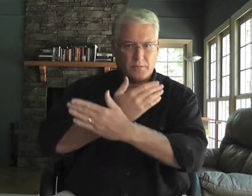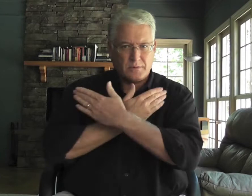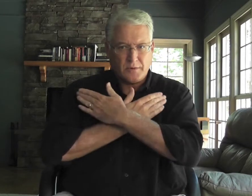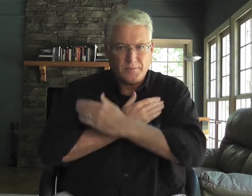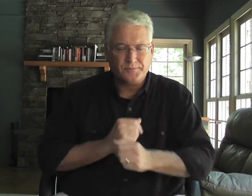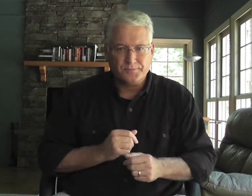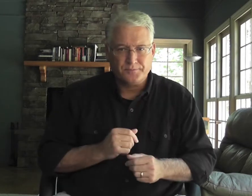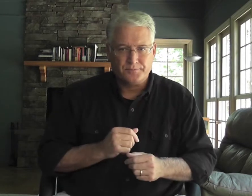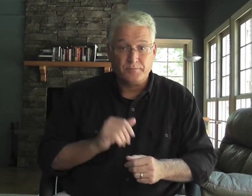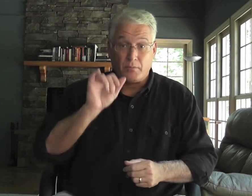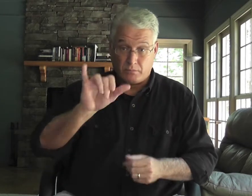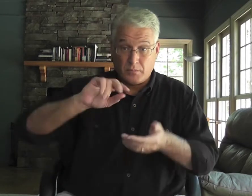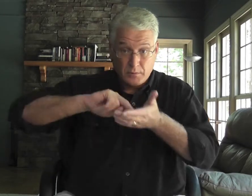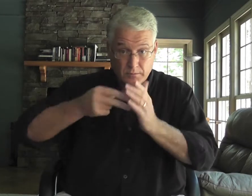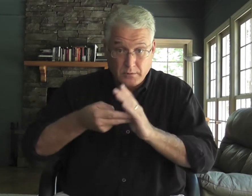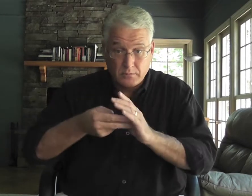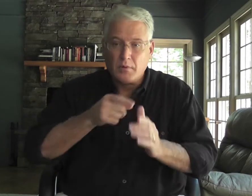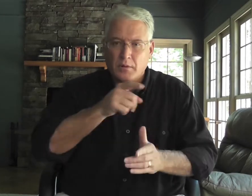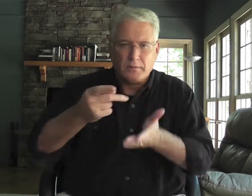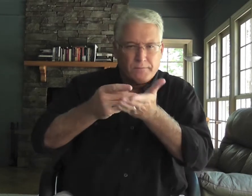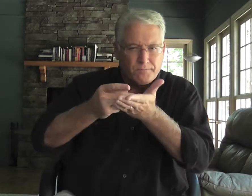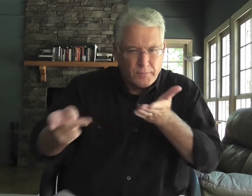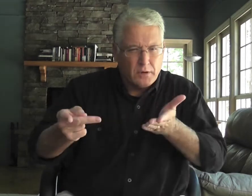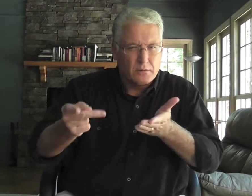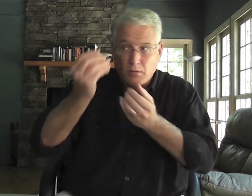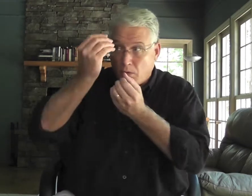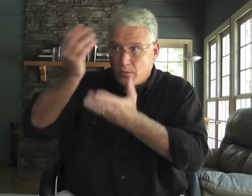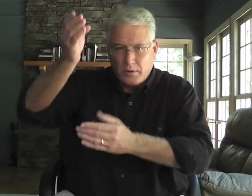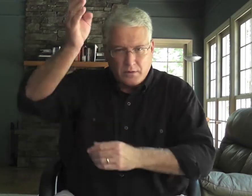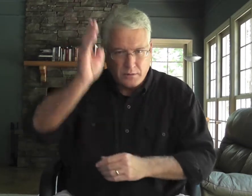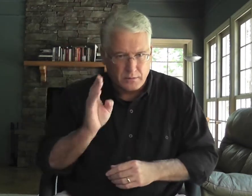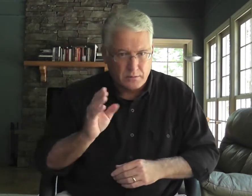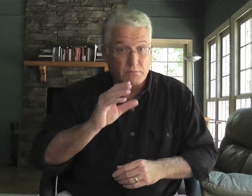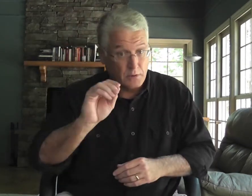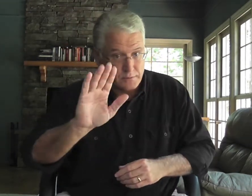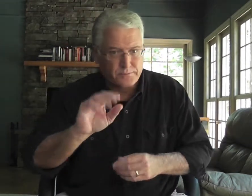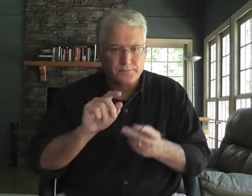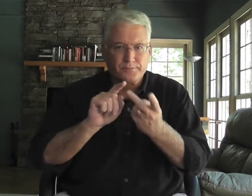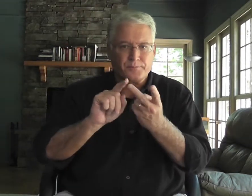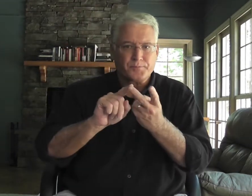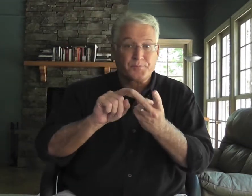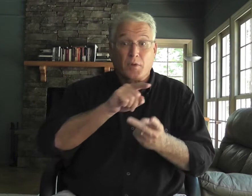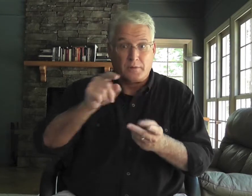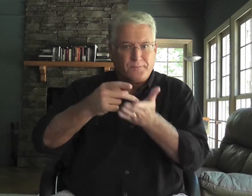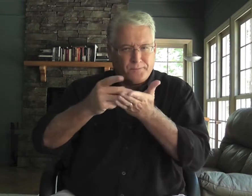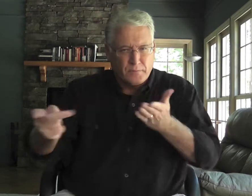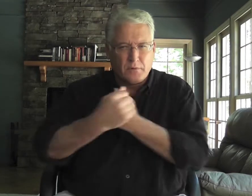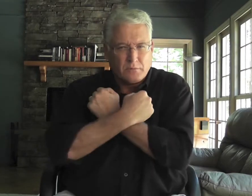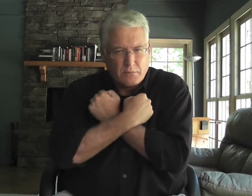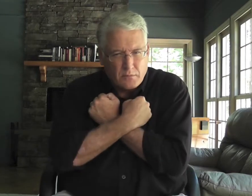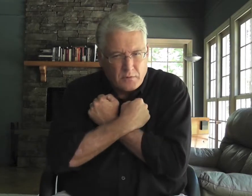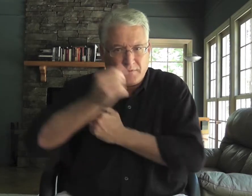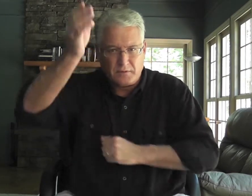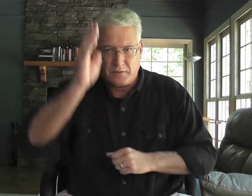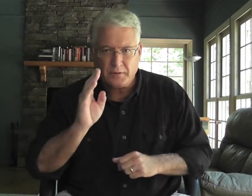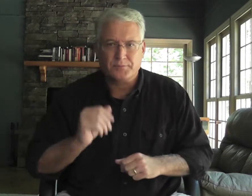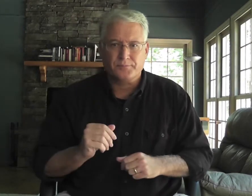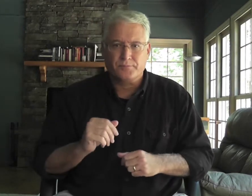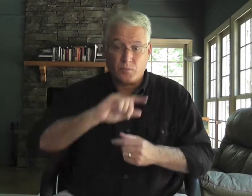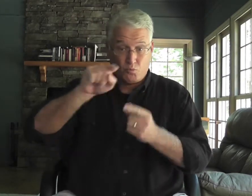The Israelites failed to keep the Sabbath, and that meant that they were failing to obey God. And that meant that they were failing to love